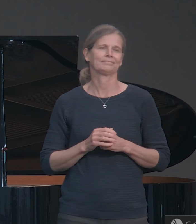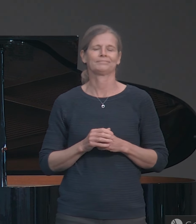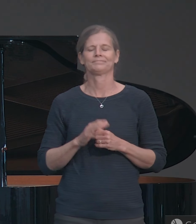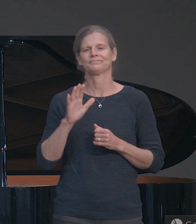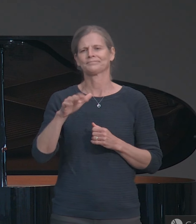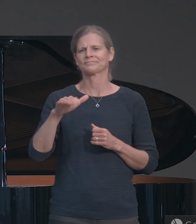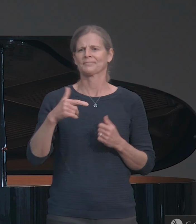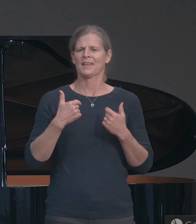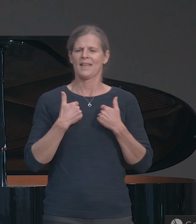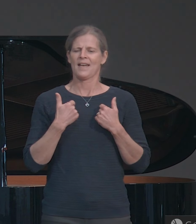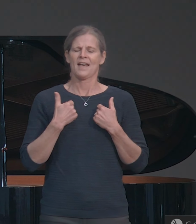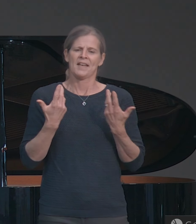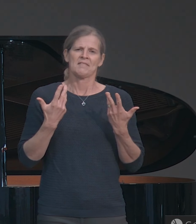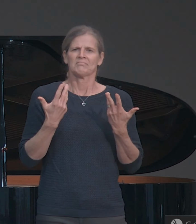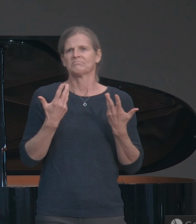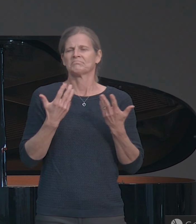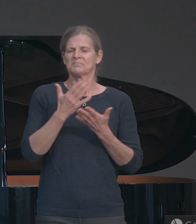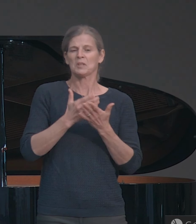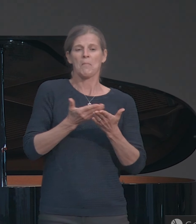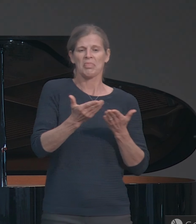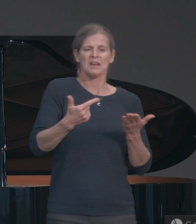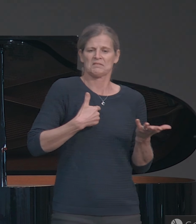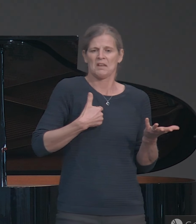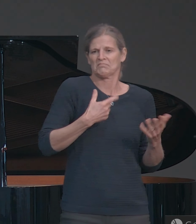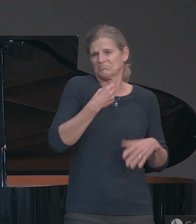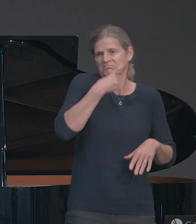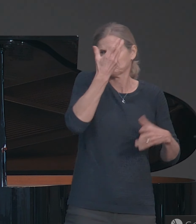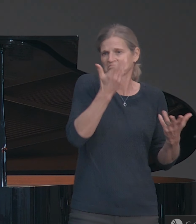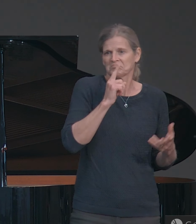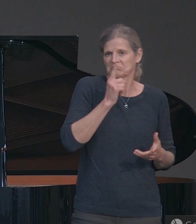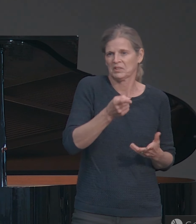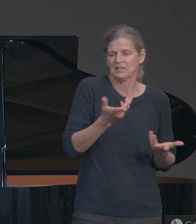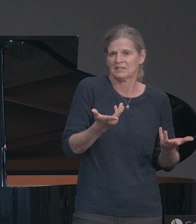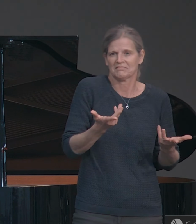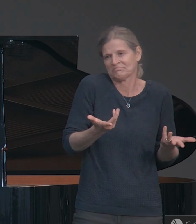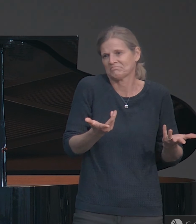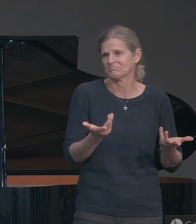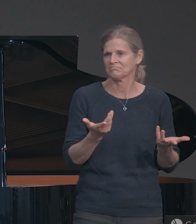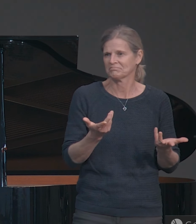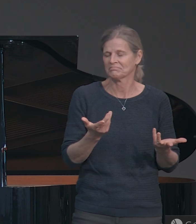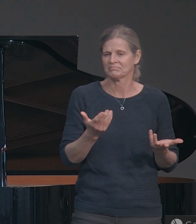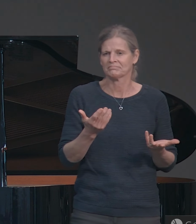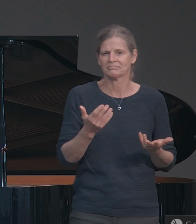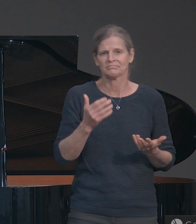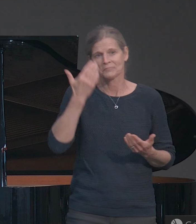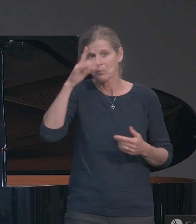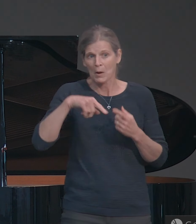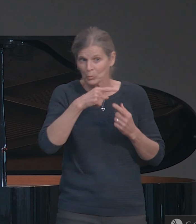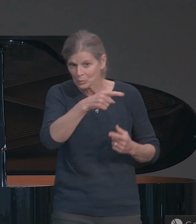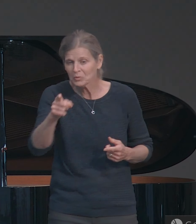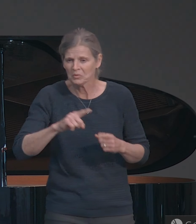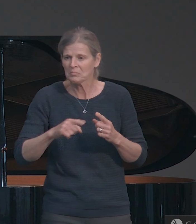You know, I'm indifferent about some things. I don't know about you, but I am.